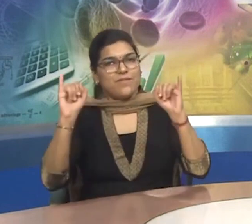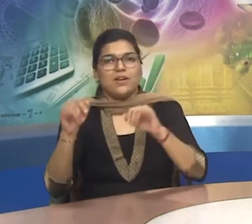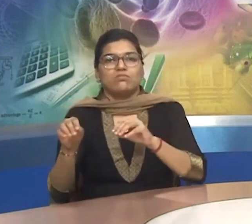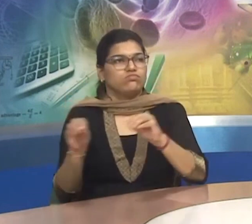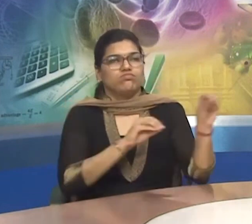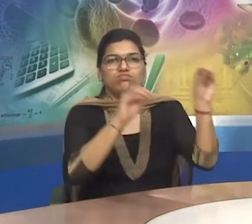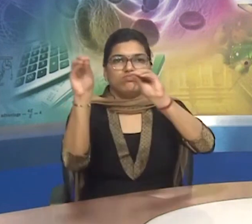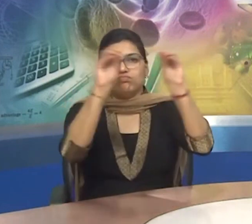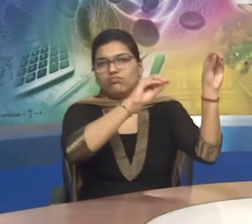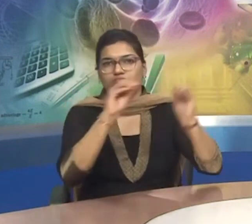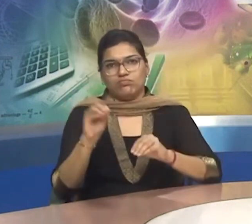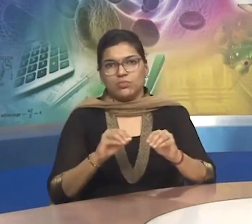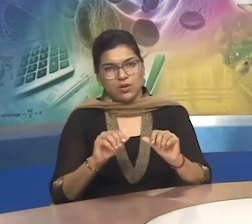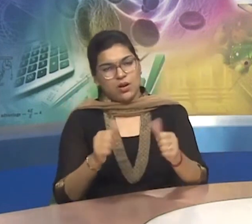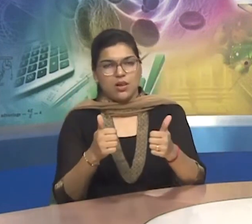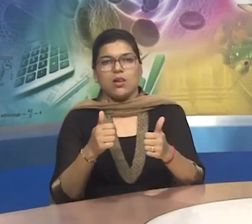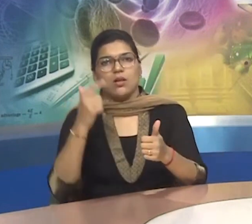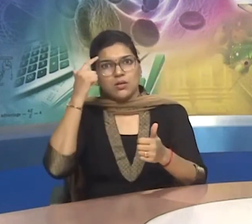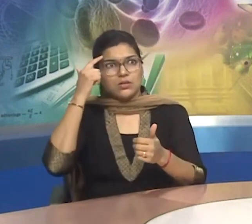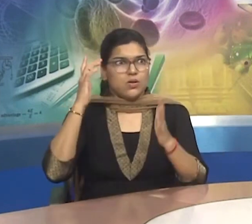This is also one of the right of freedom.